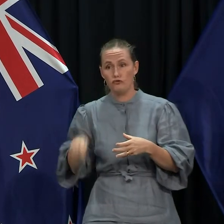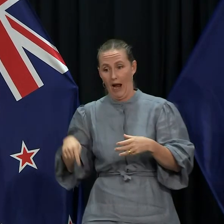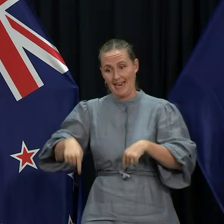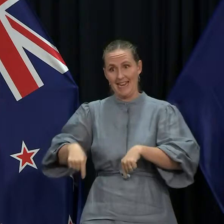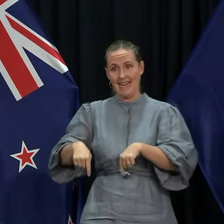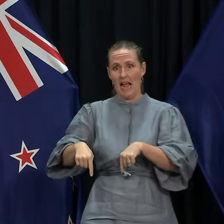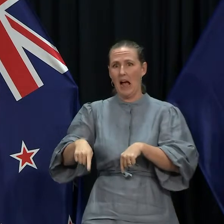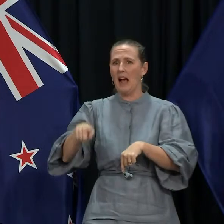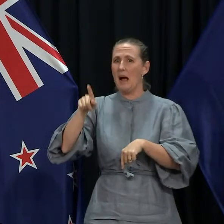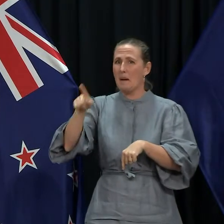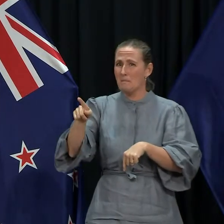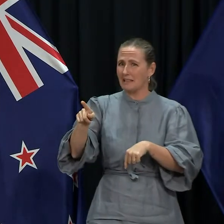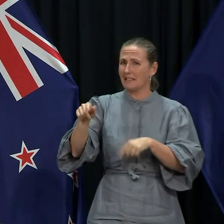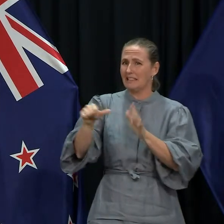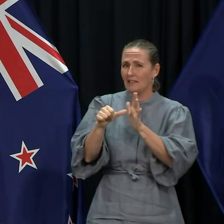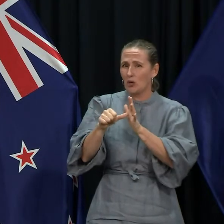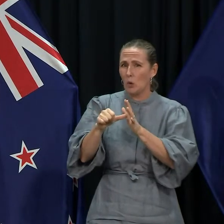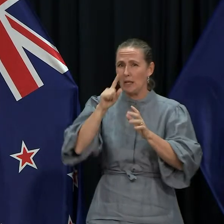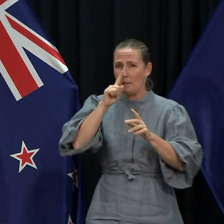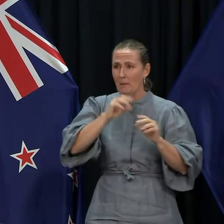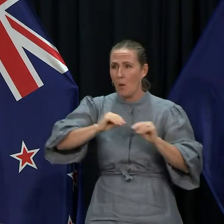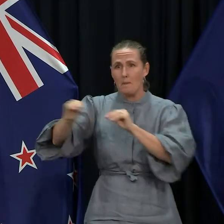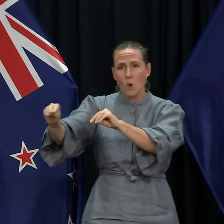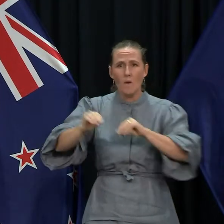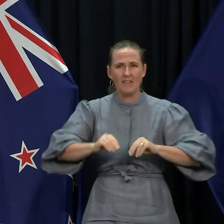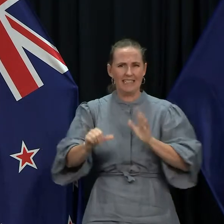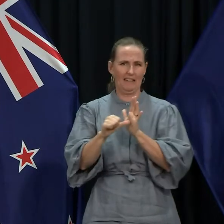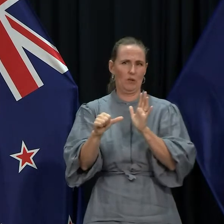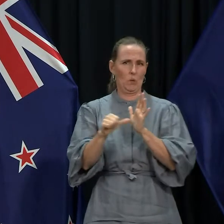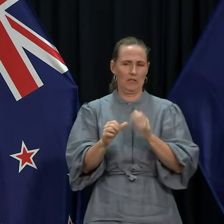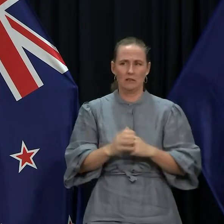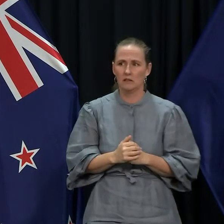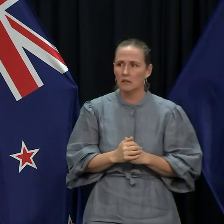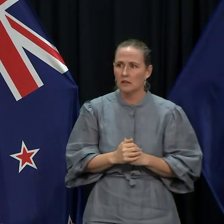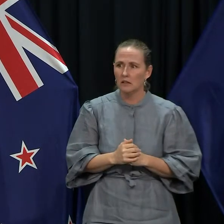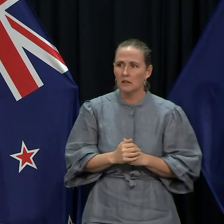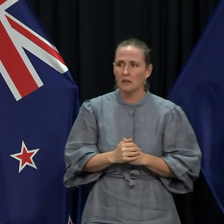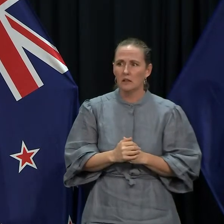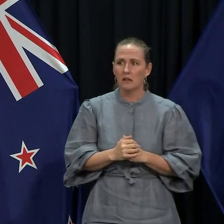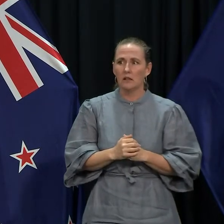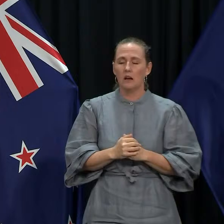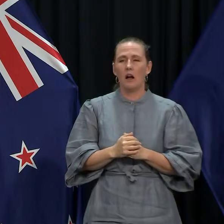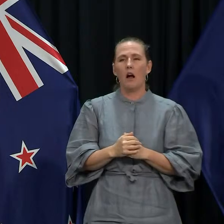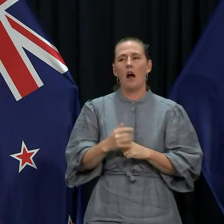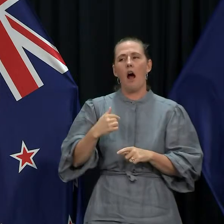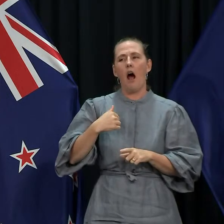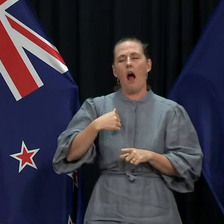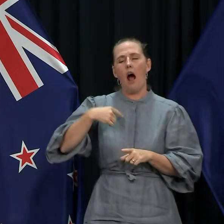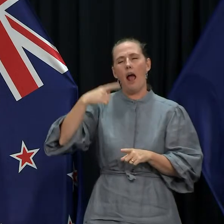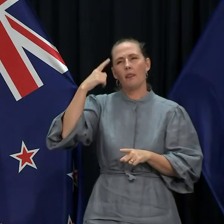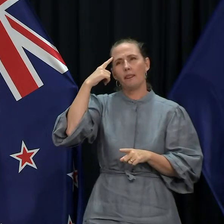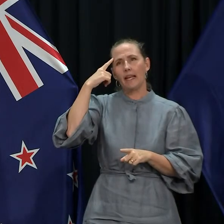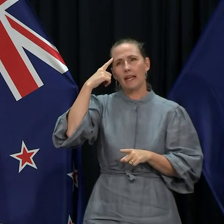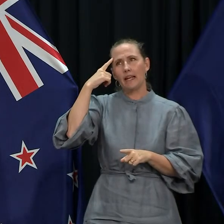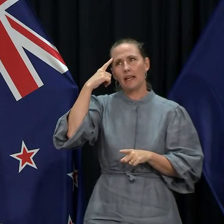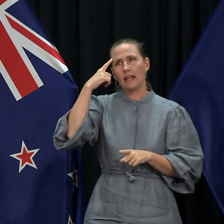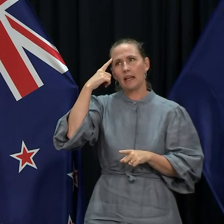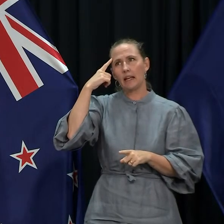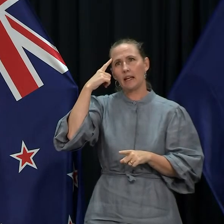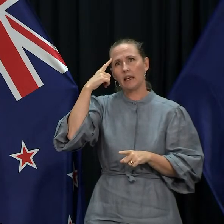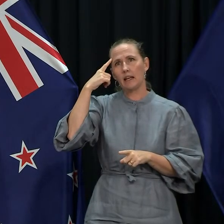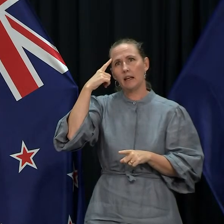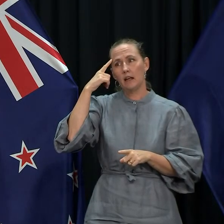commercial options to move out of country became clear. Look, I think you would be taking the wrong message if you think that by keeping